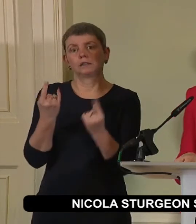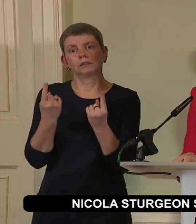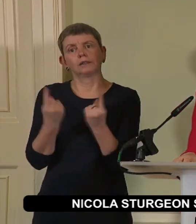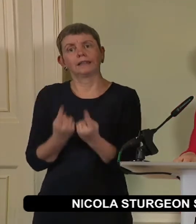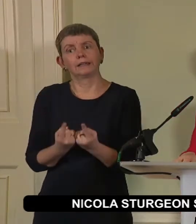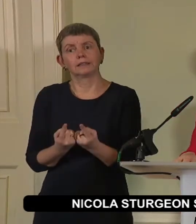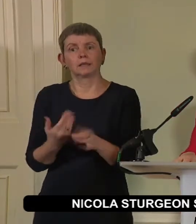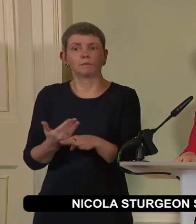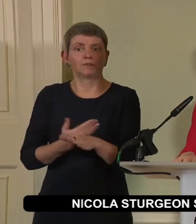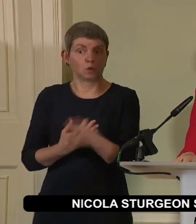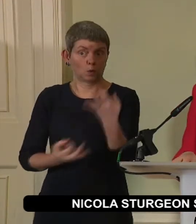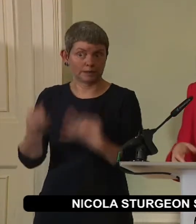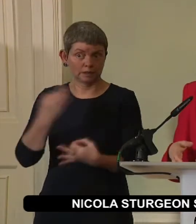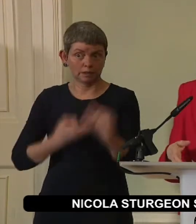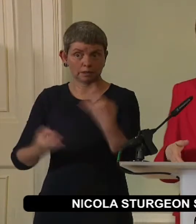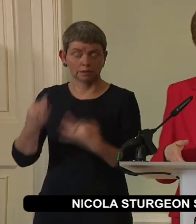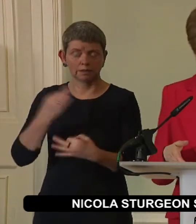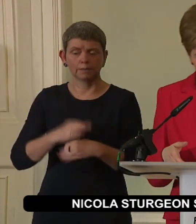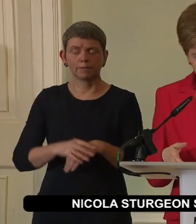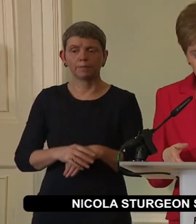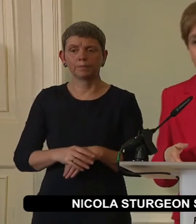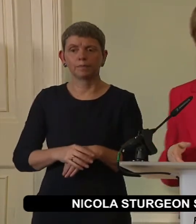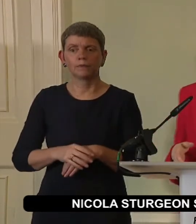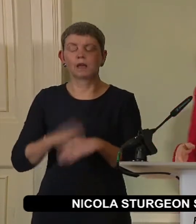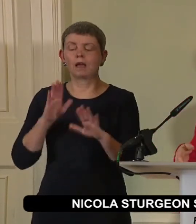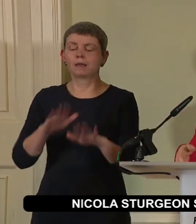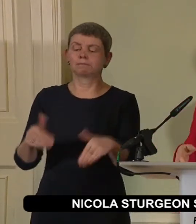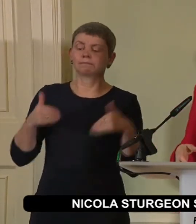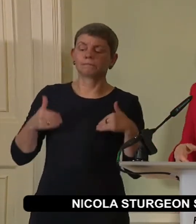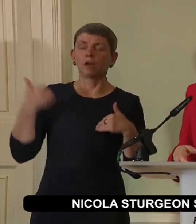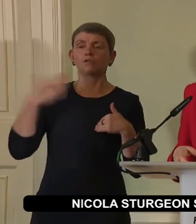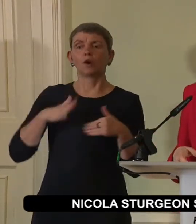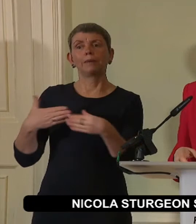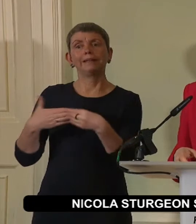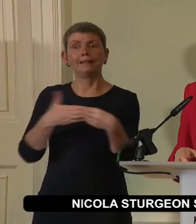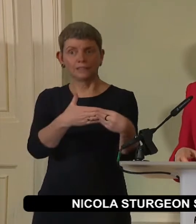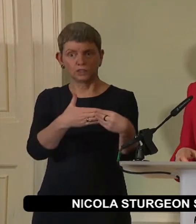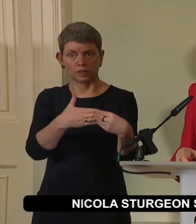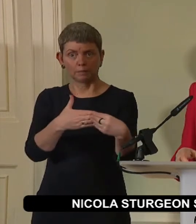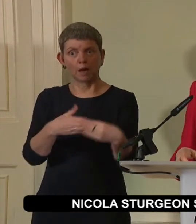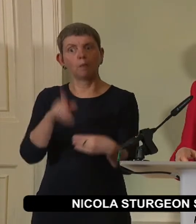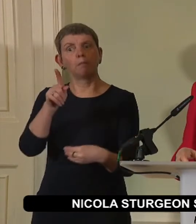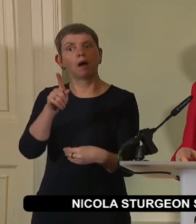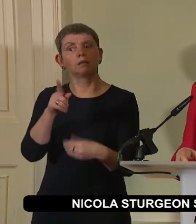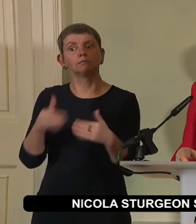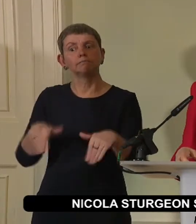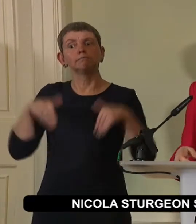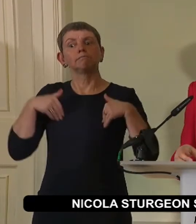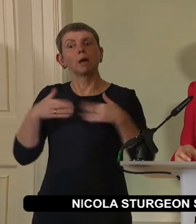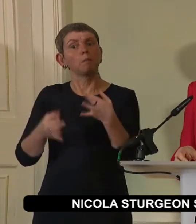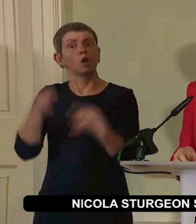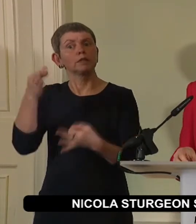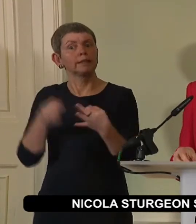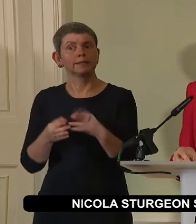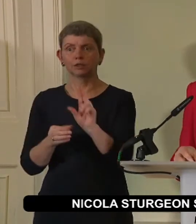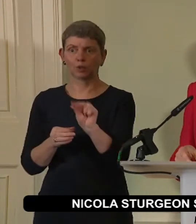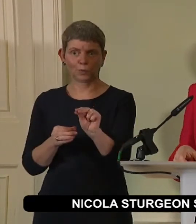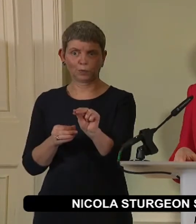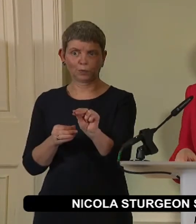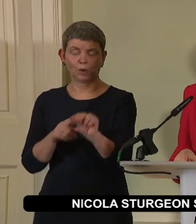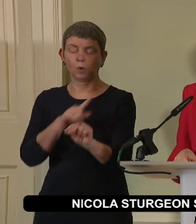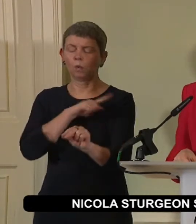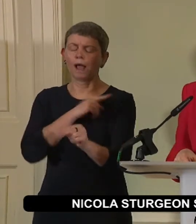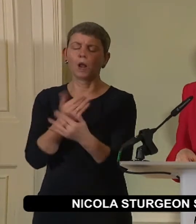a few questions. While I am stepping down from leadership, I am not leaving politics. There are many issues I care